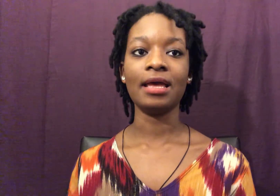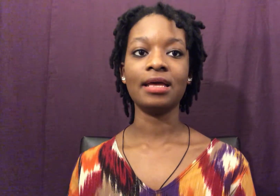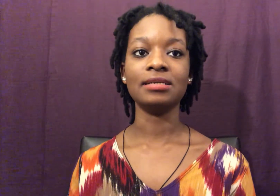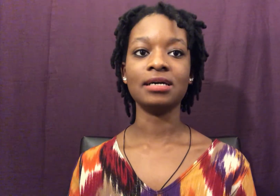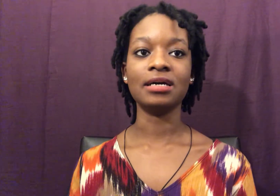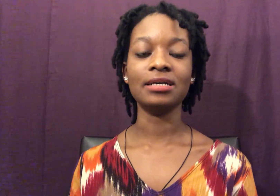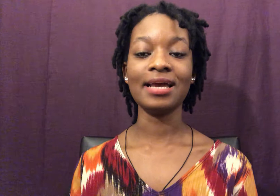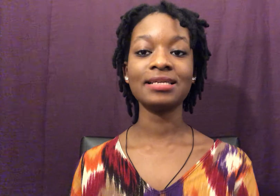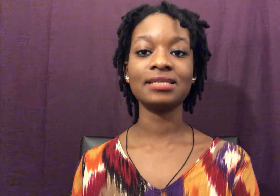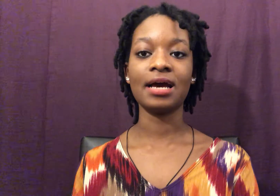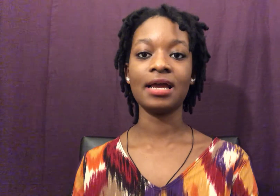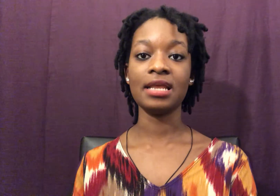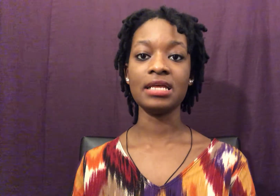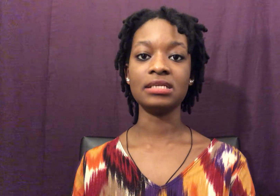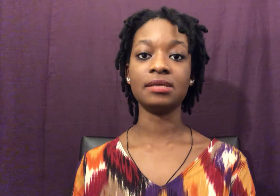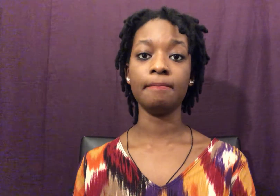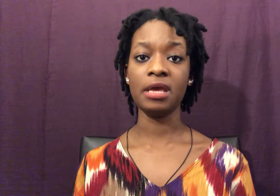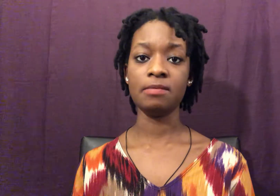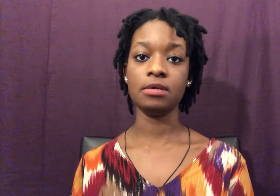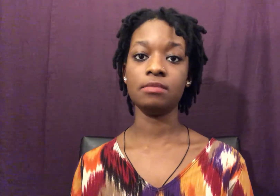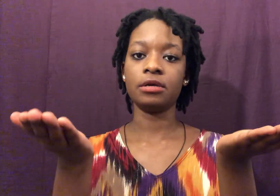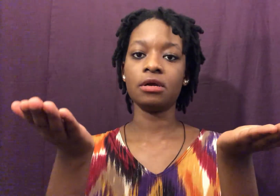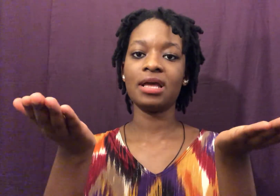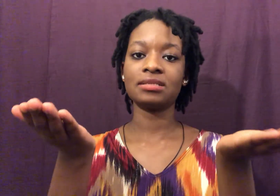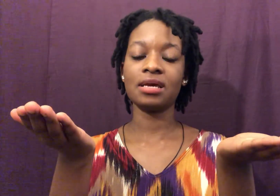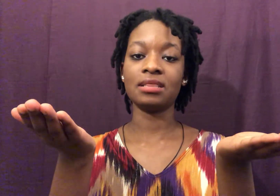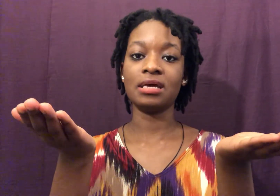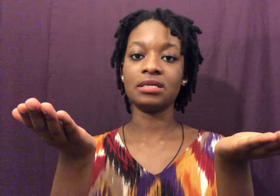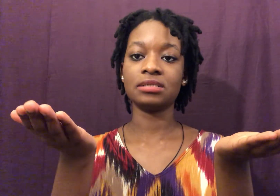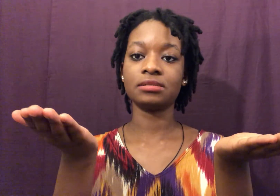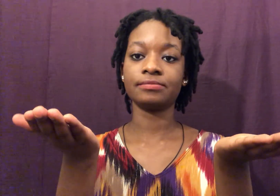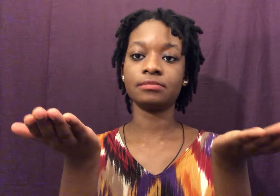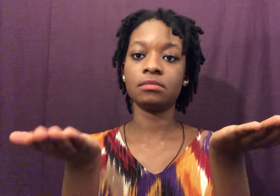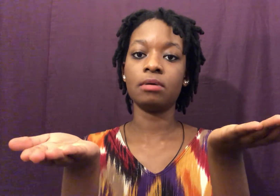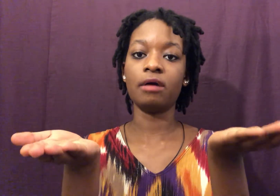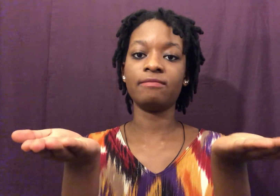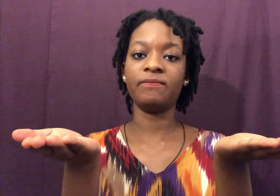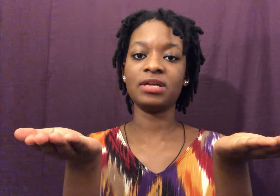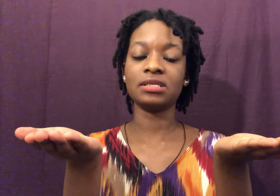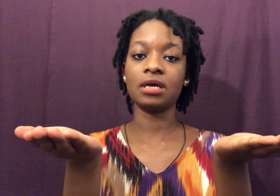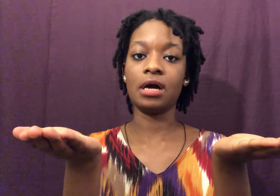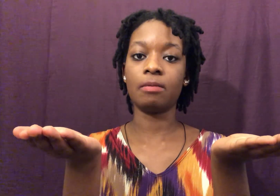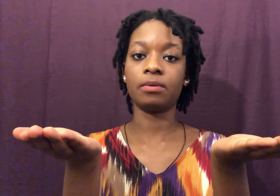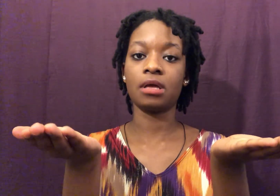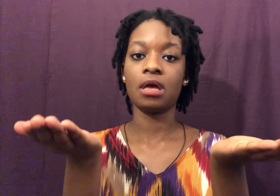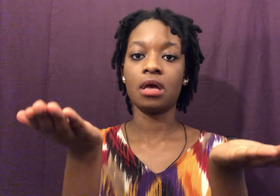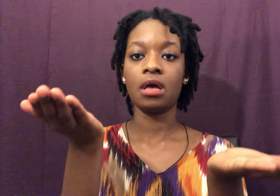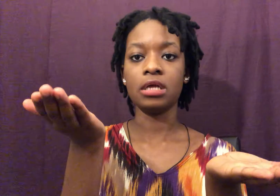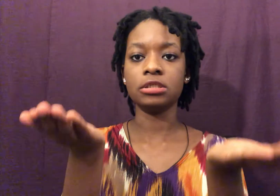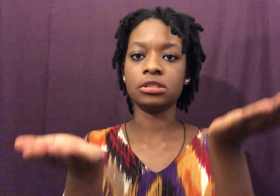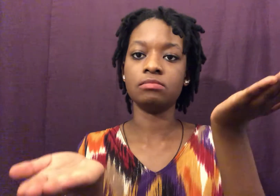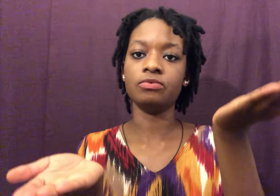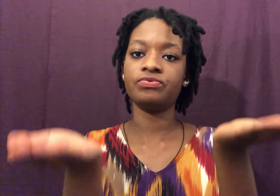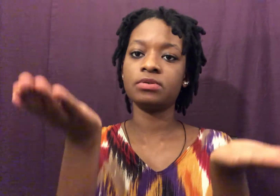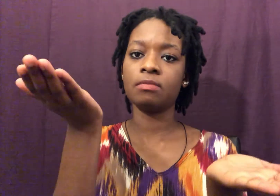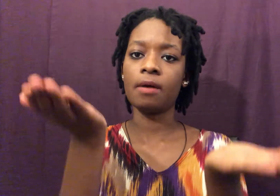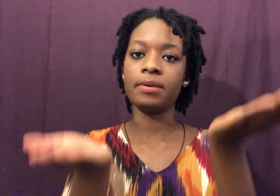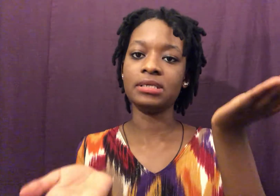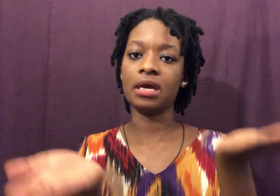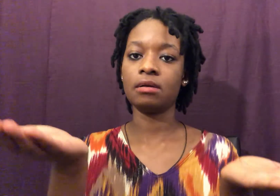And our next sign is maybe. Take your hands like this, palm facing up, and just move them up and down. At